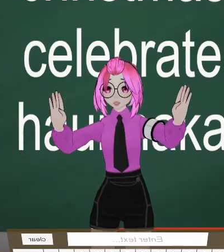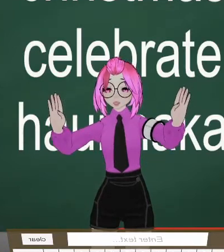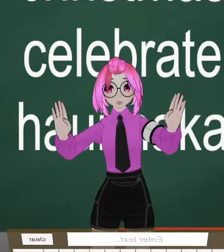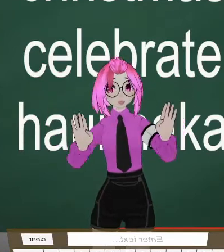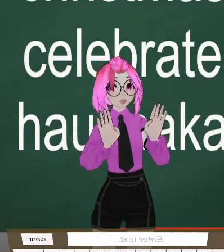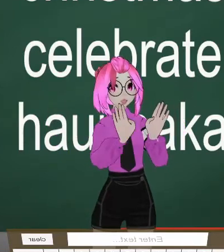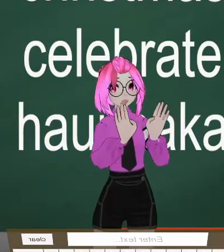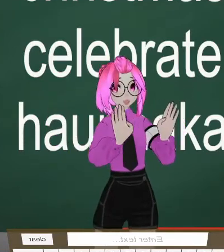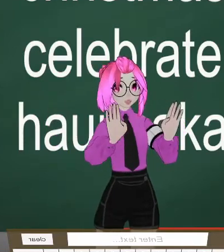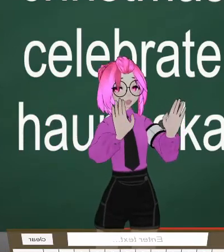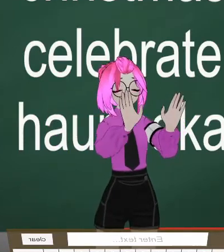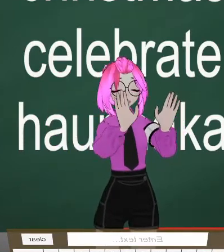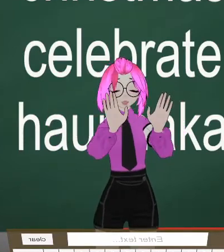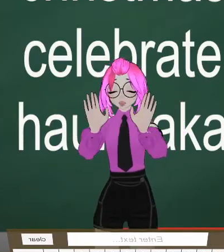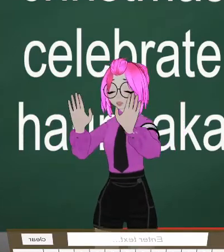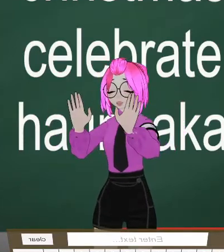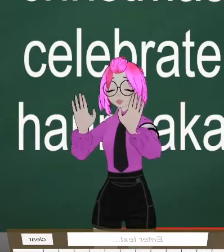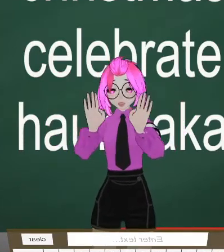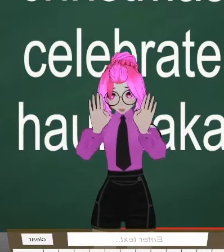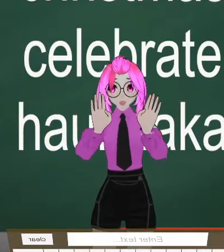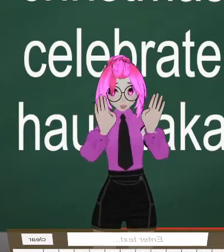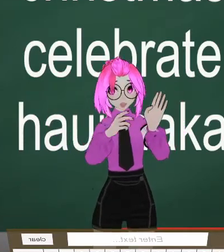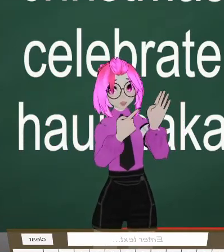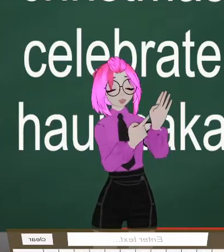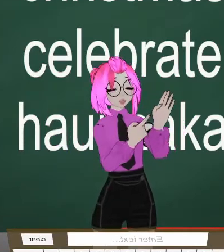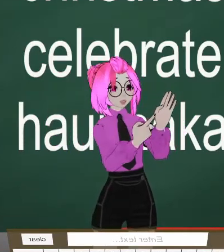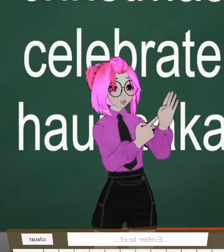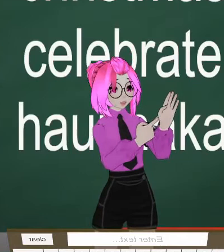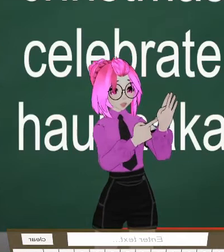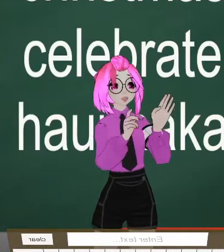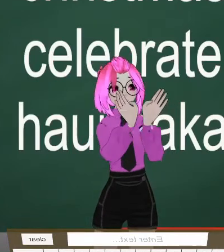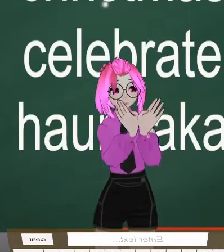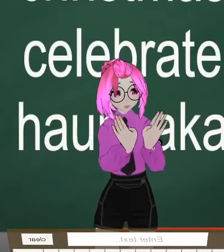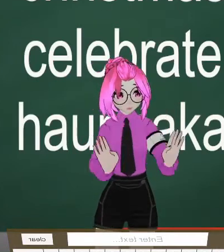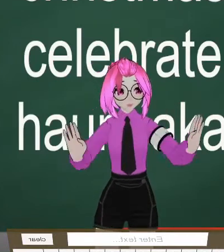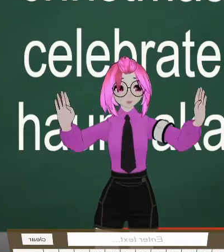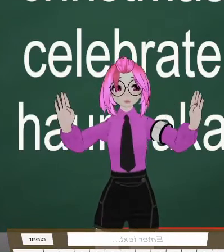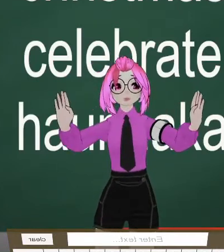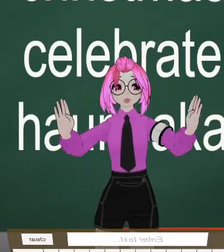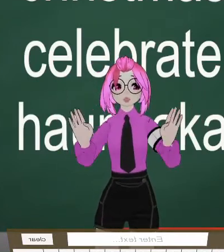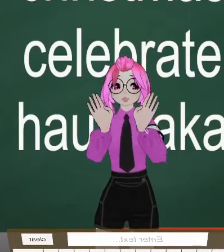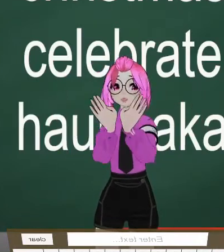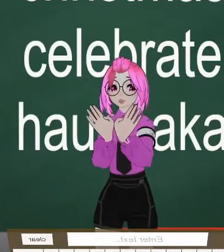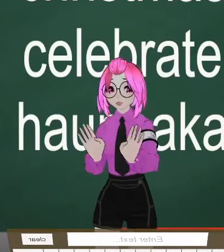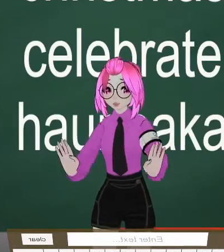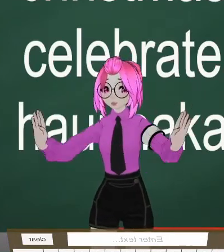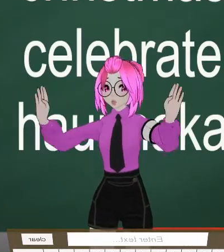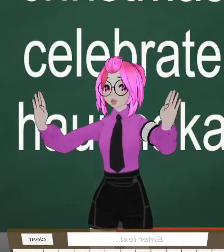so if you don't have index you could just be using open hands but if you do have index you're gonna be having that thumb in because of the four